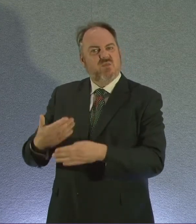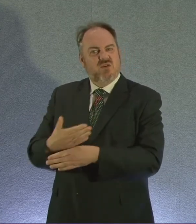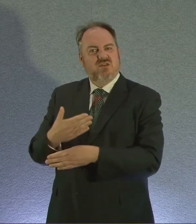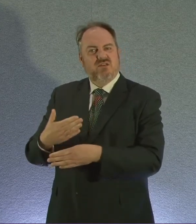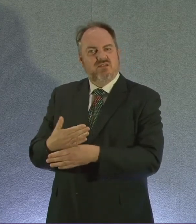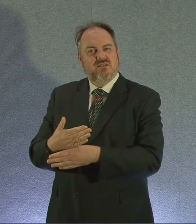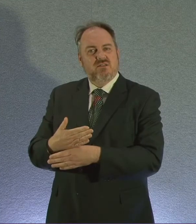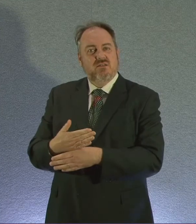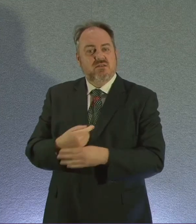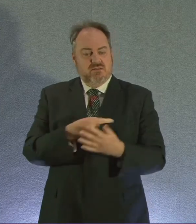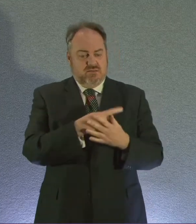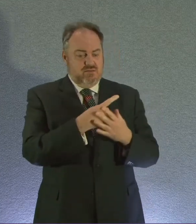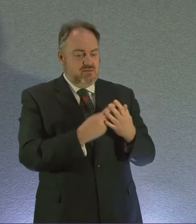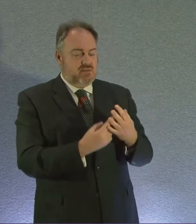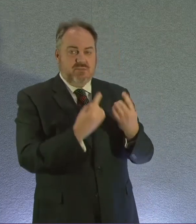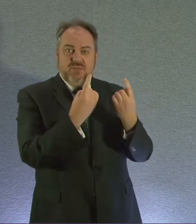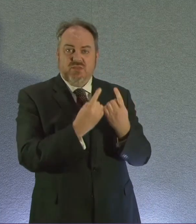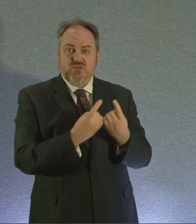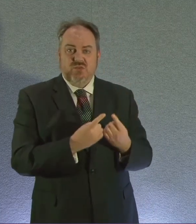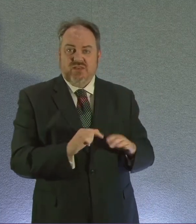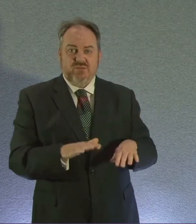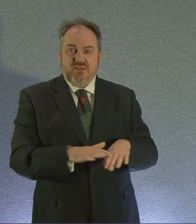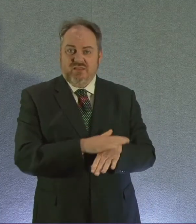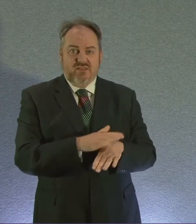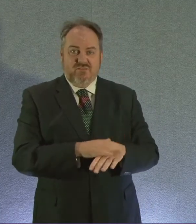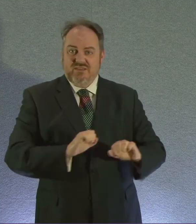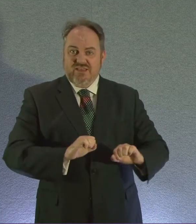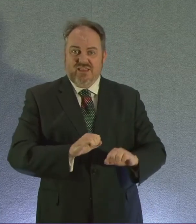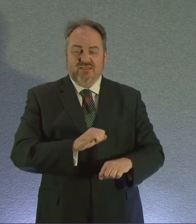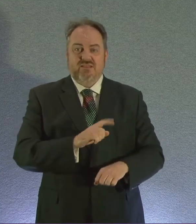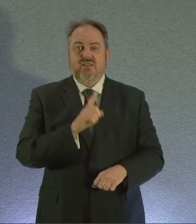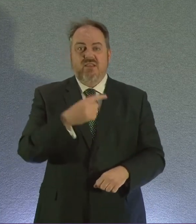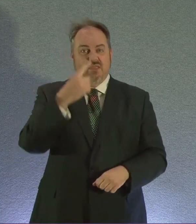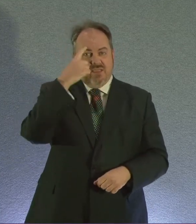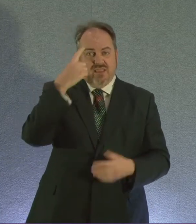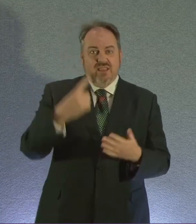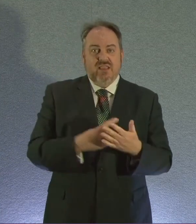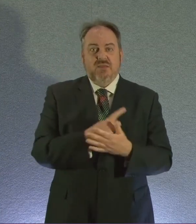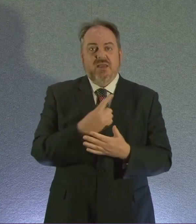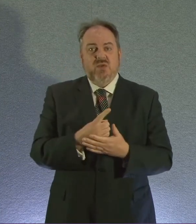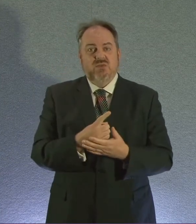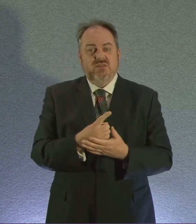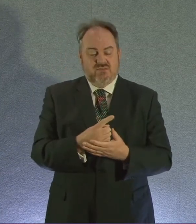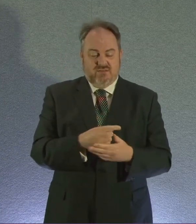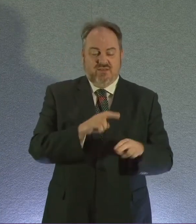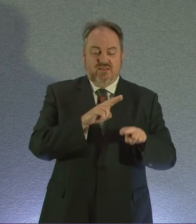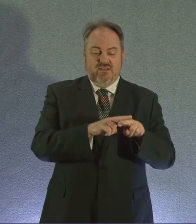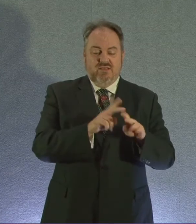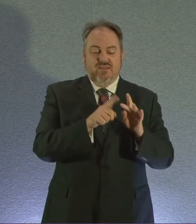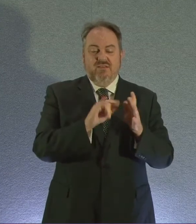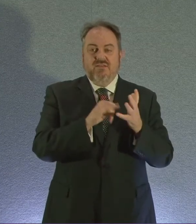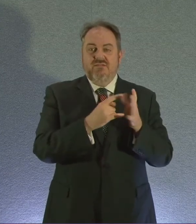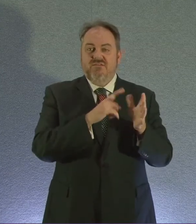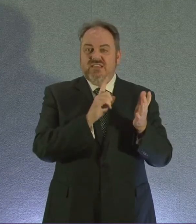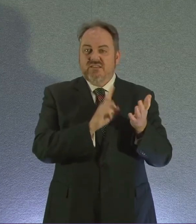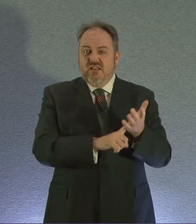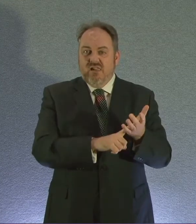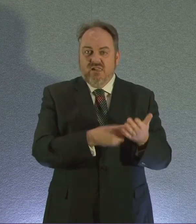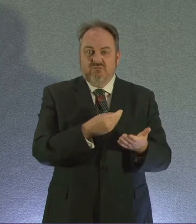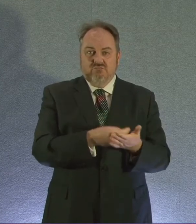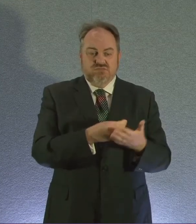even been touched on in the course of the small period. Fiscal fines, the alteration to fiscal fines, very, very positive. I hope it will continue